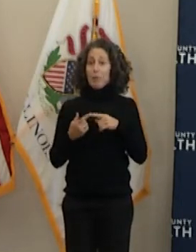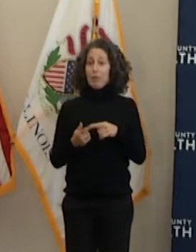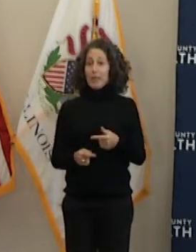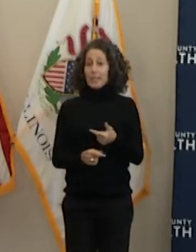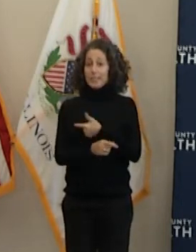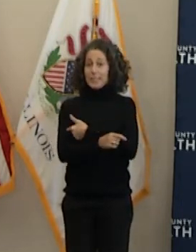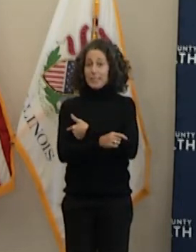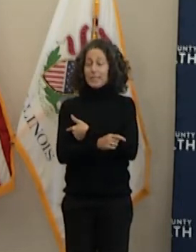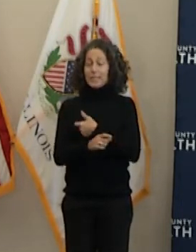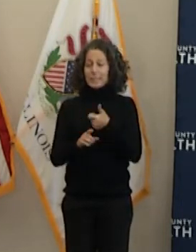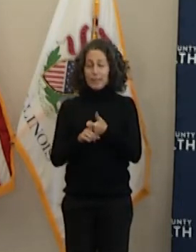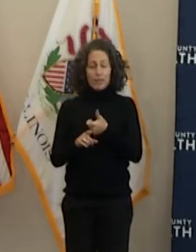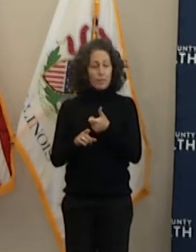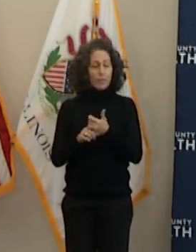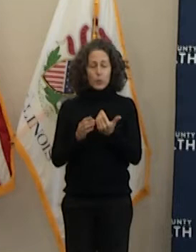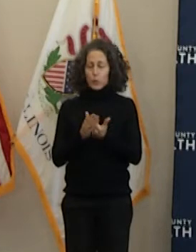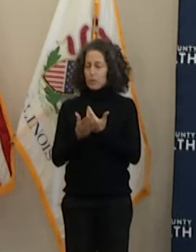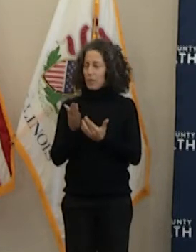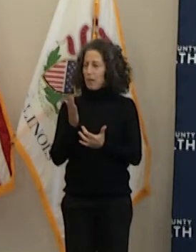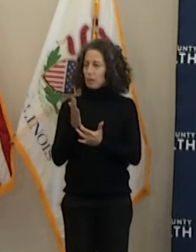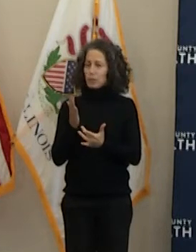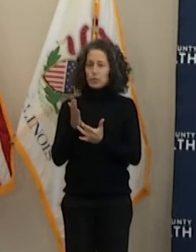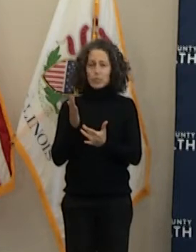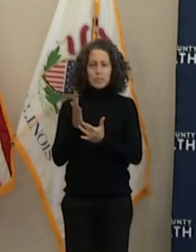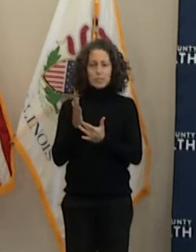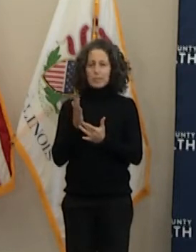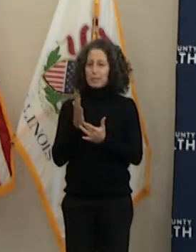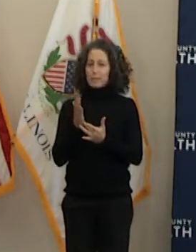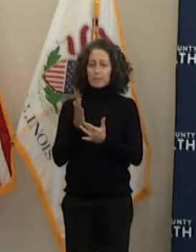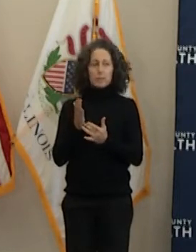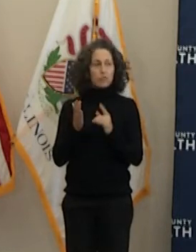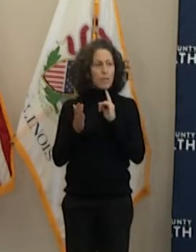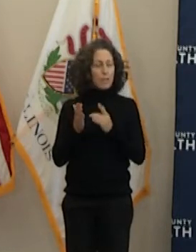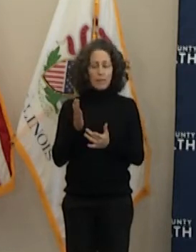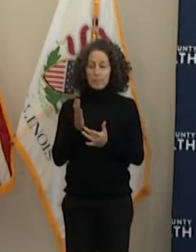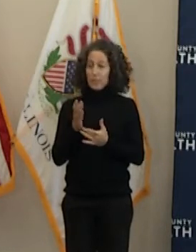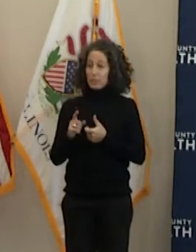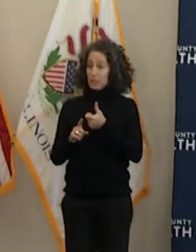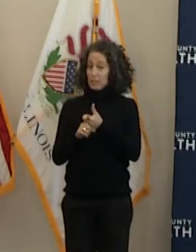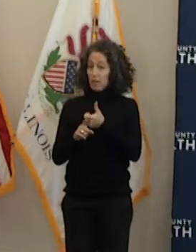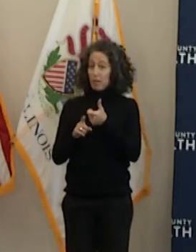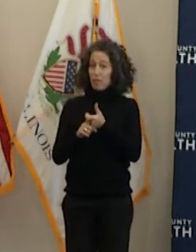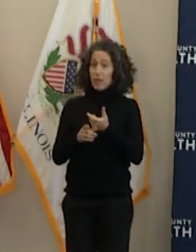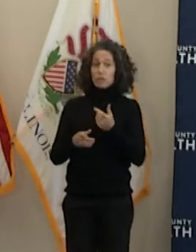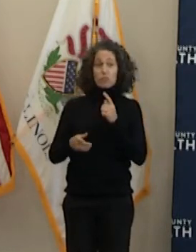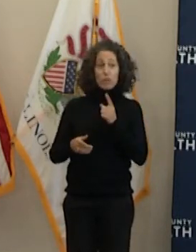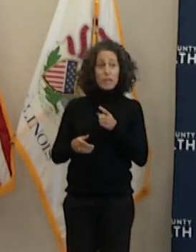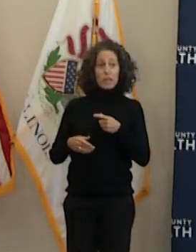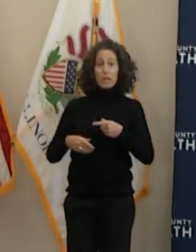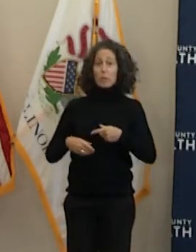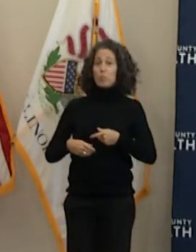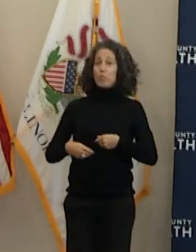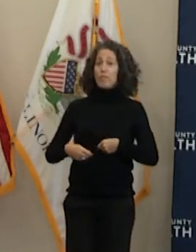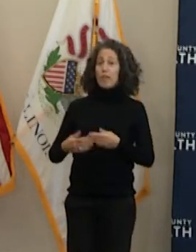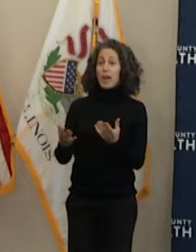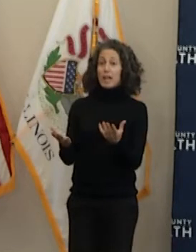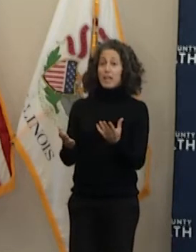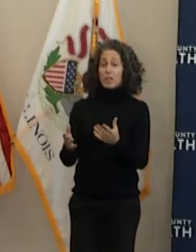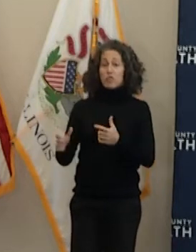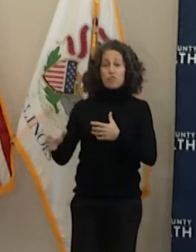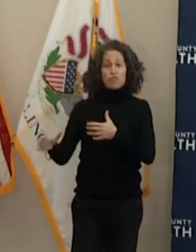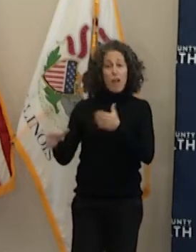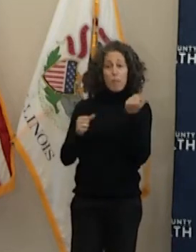vaccine. This is a new technology, and this technology has really allowed for truly rapid and